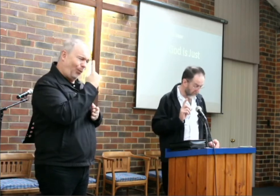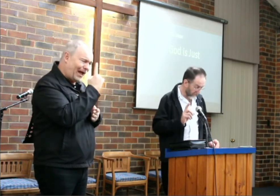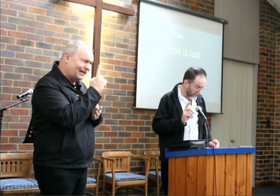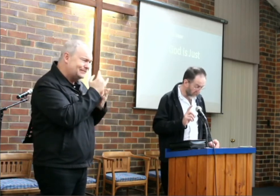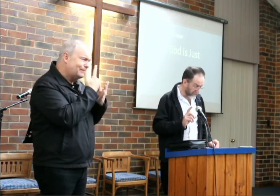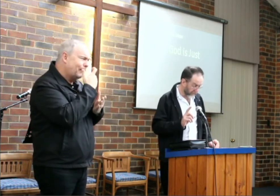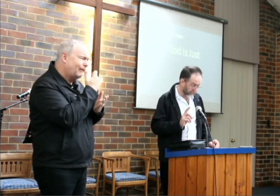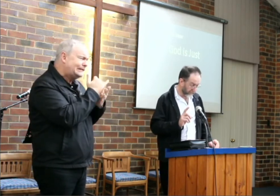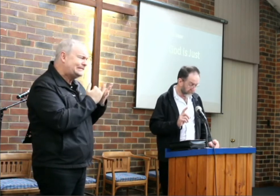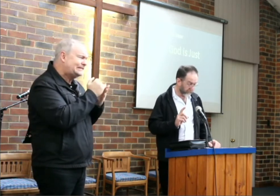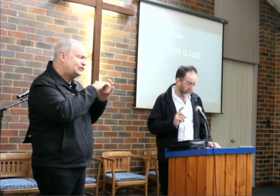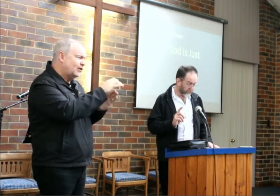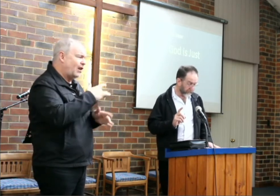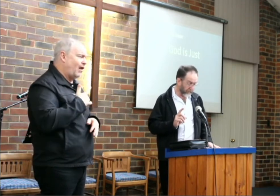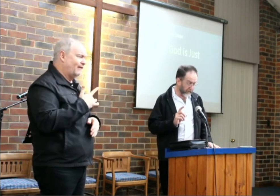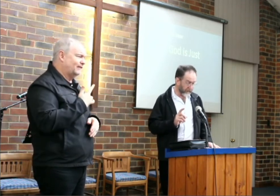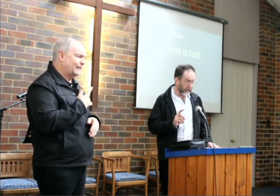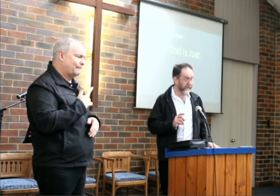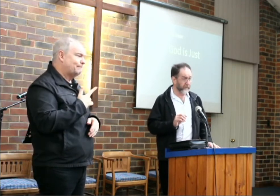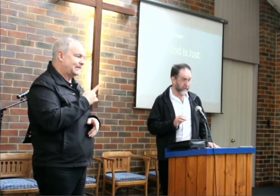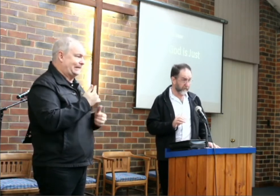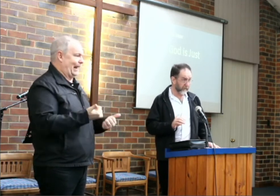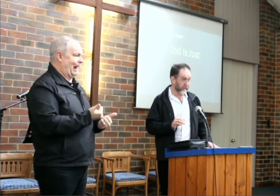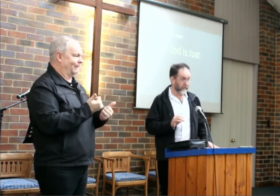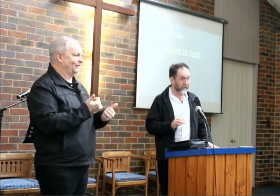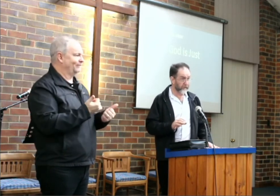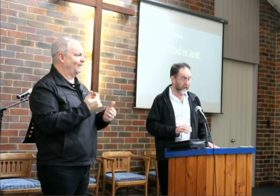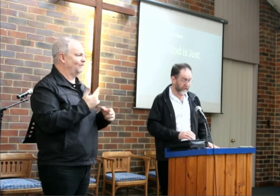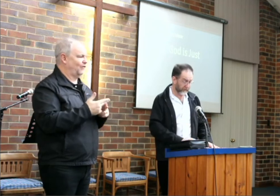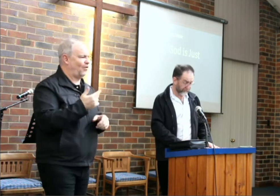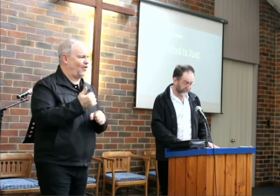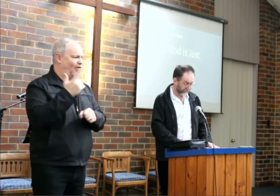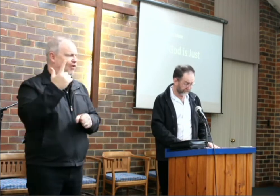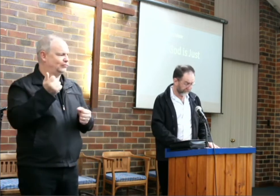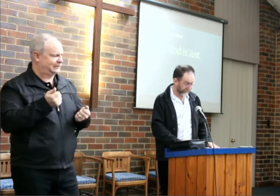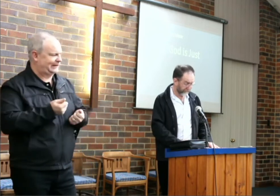just one sin in your life is enough to reveal his justice.